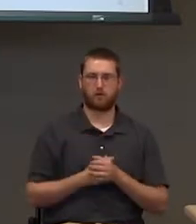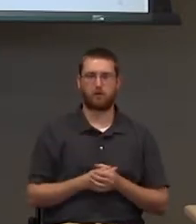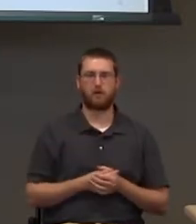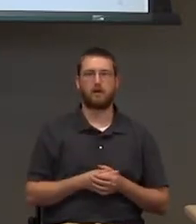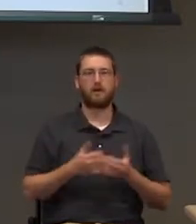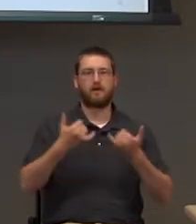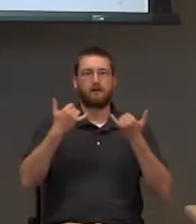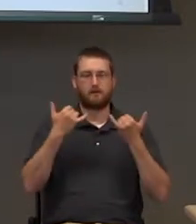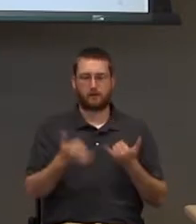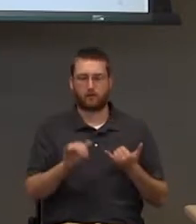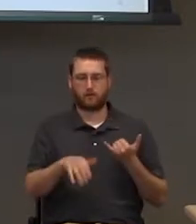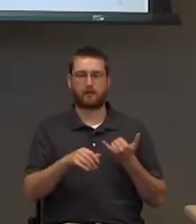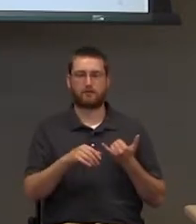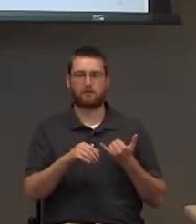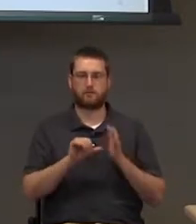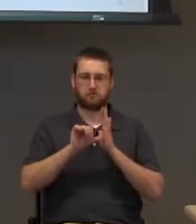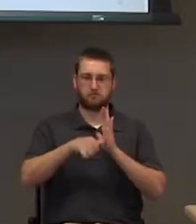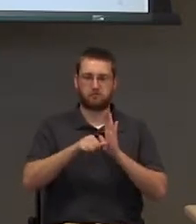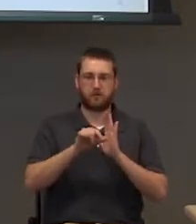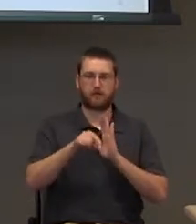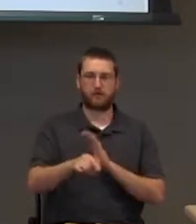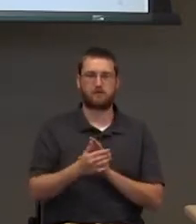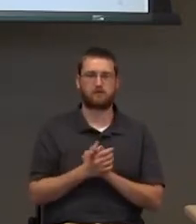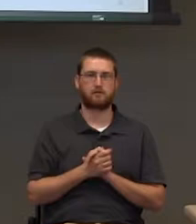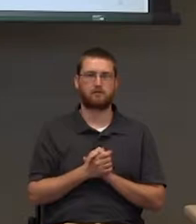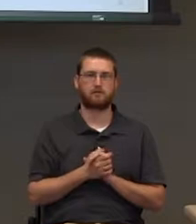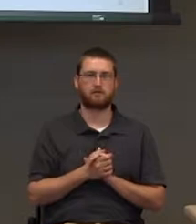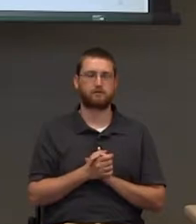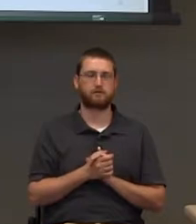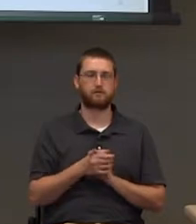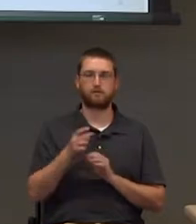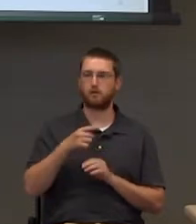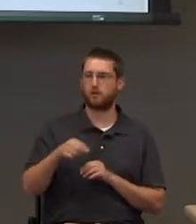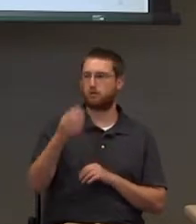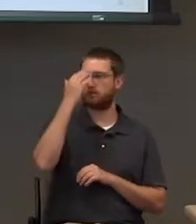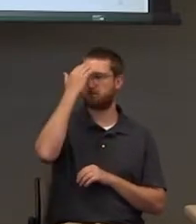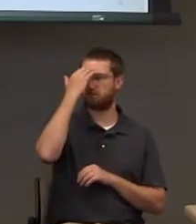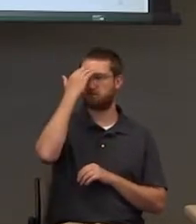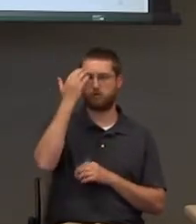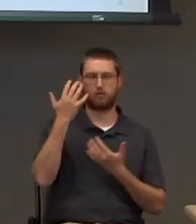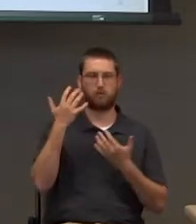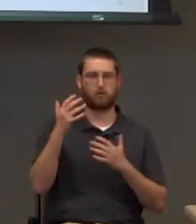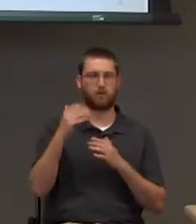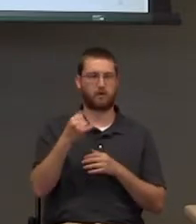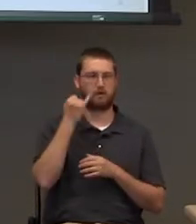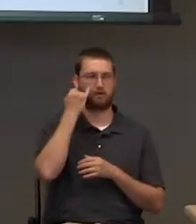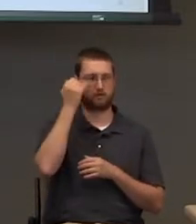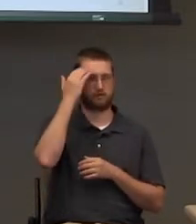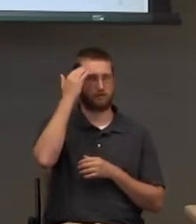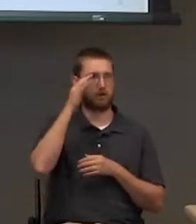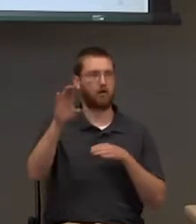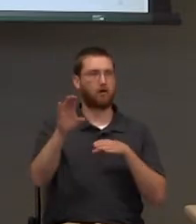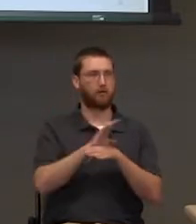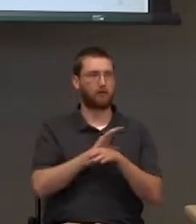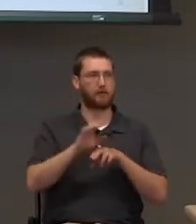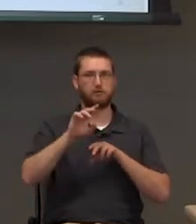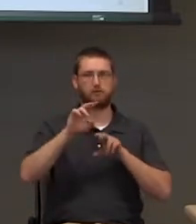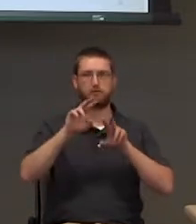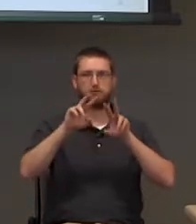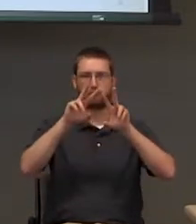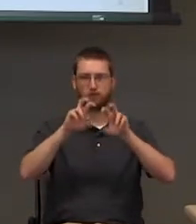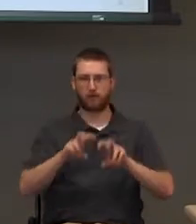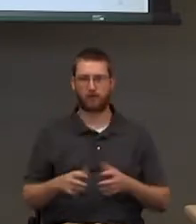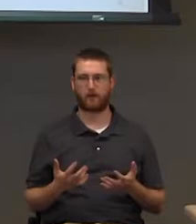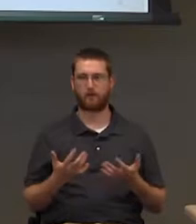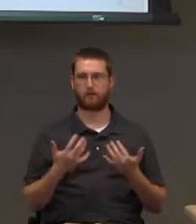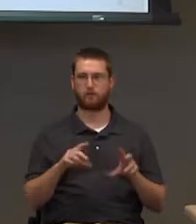what the impetus of this is. For those of you who are aware, we did a business survey for the first time ever here in the